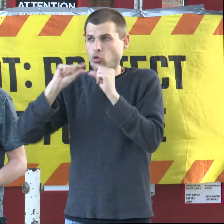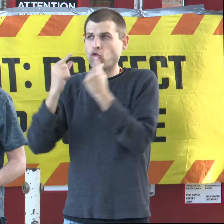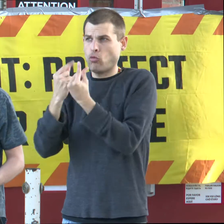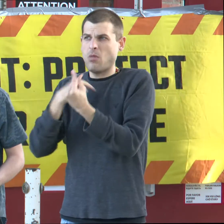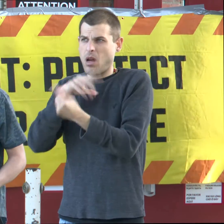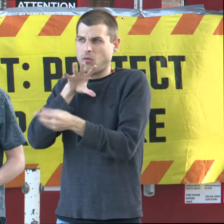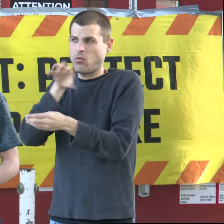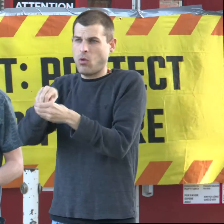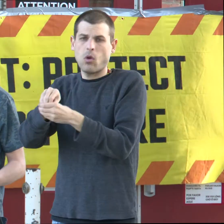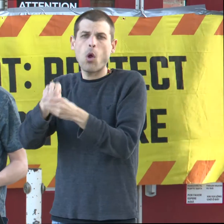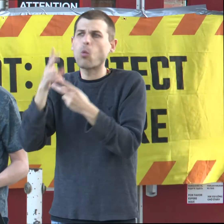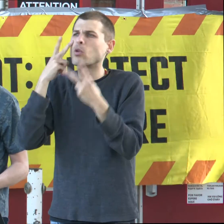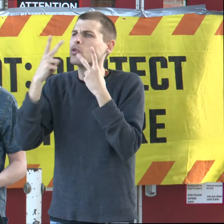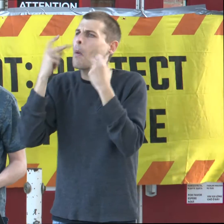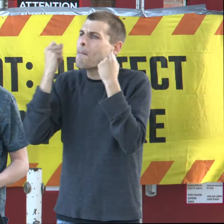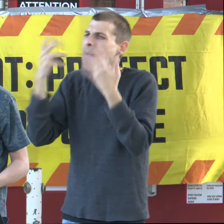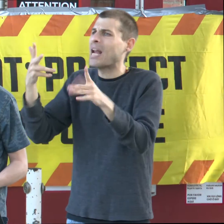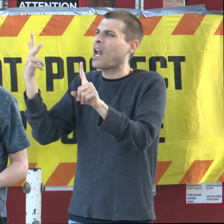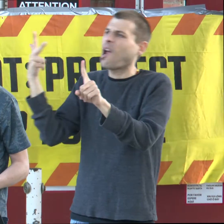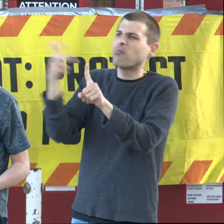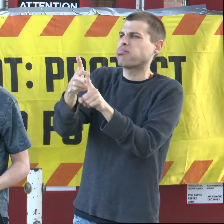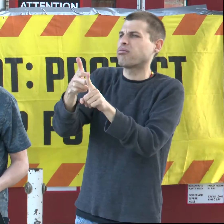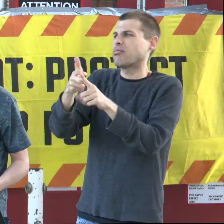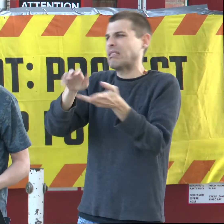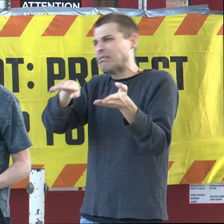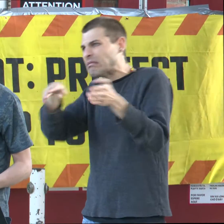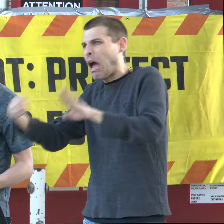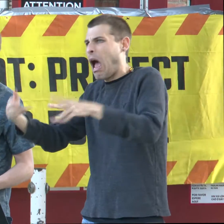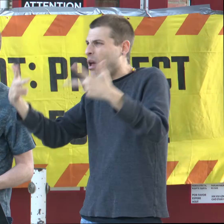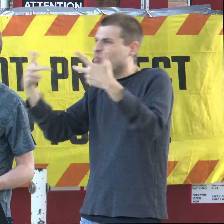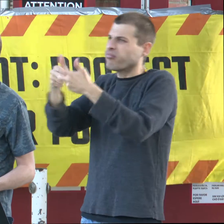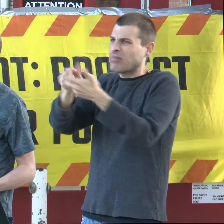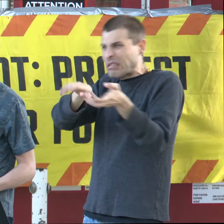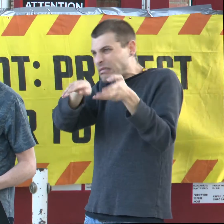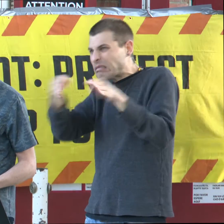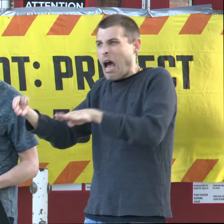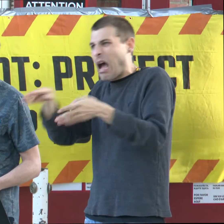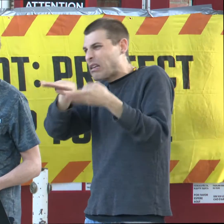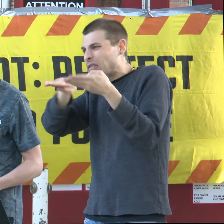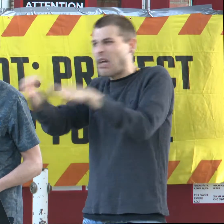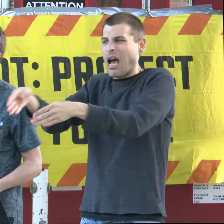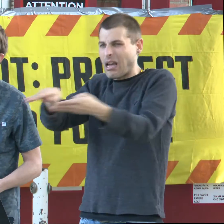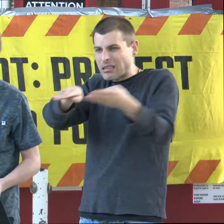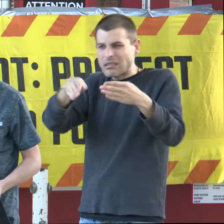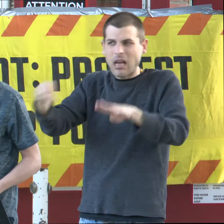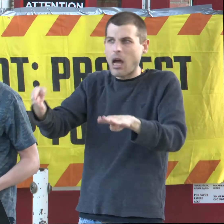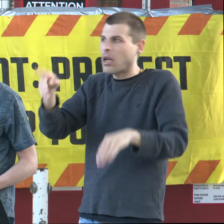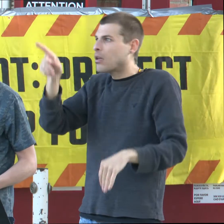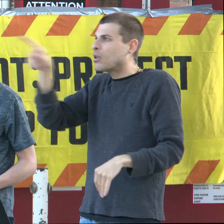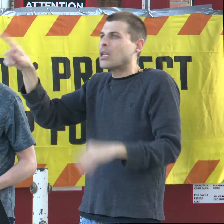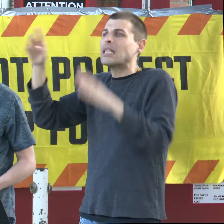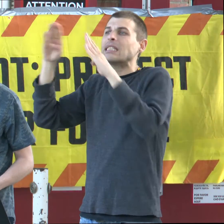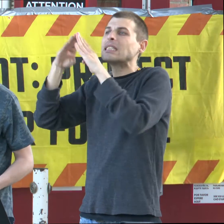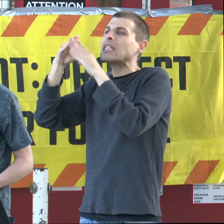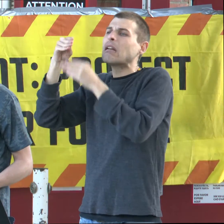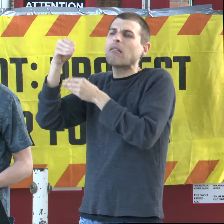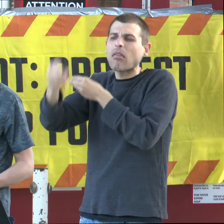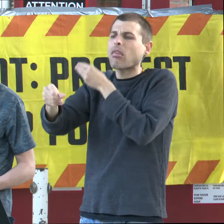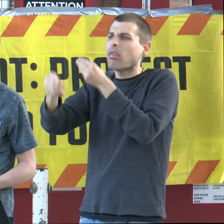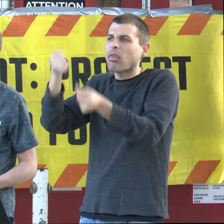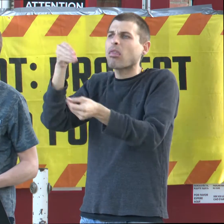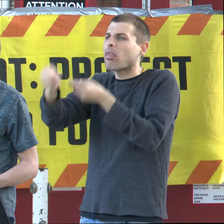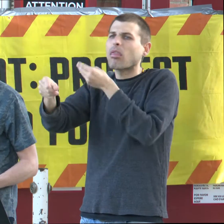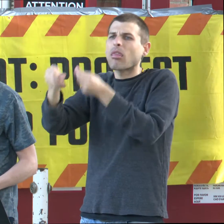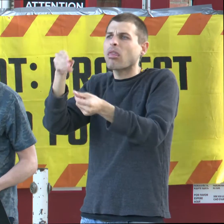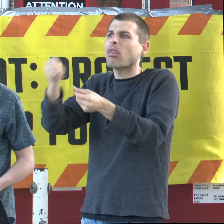see all of these traffic fatalities happen on ODOT arterials in East Portland. And it would cost $100,000 at most to put in a crosswalk or a